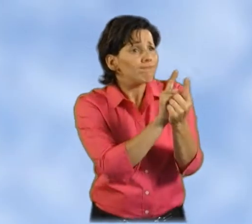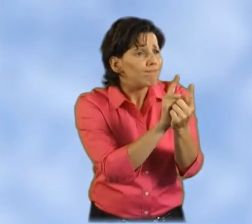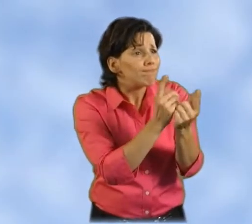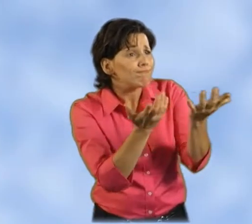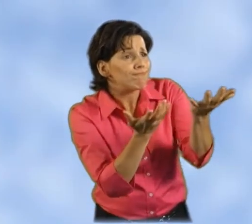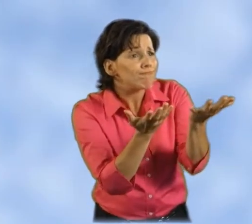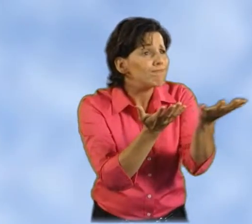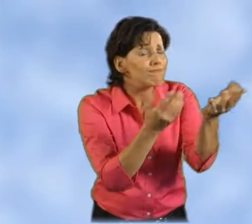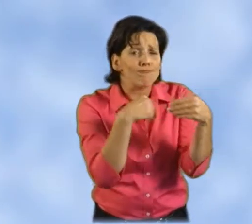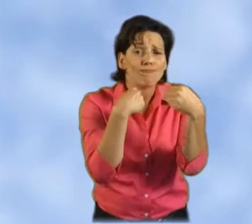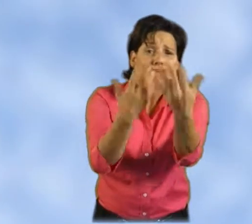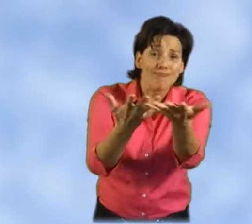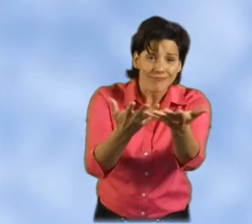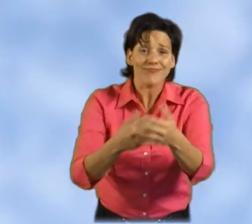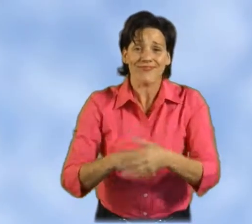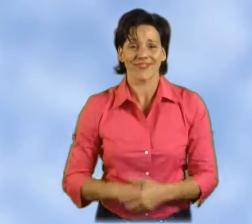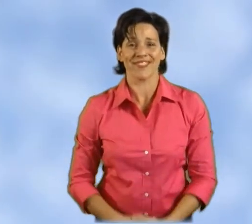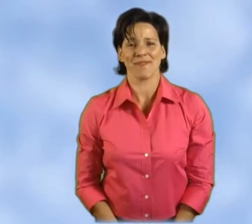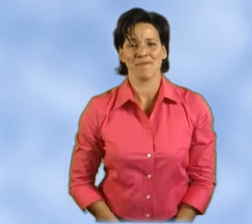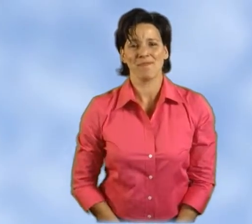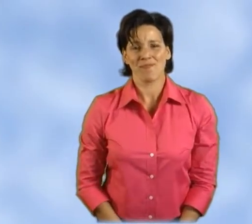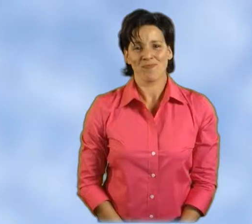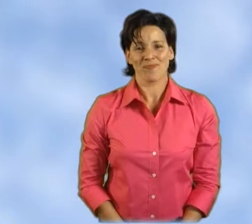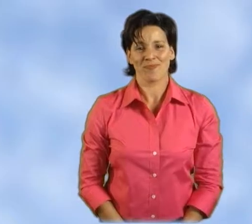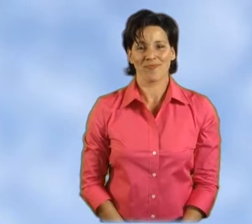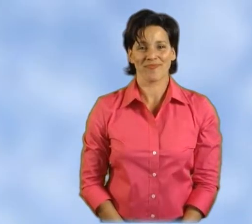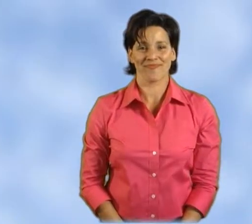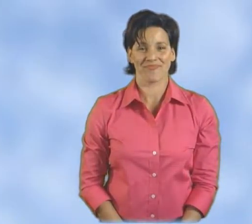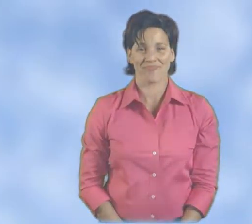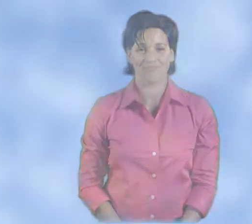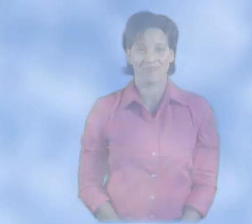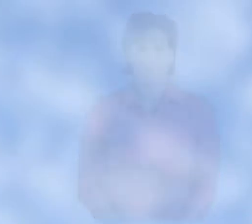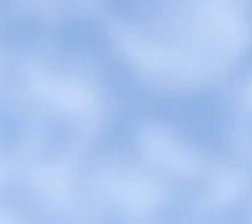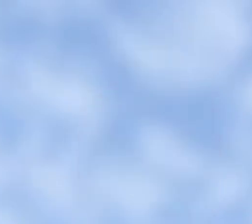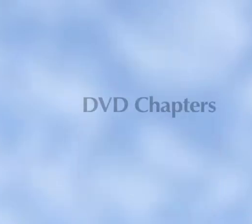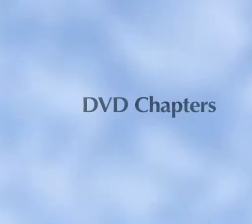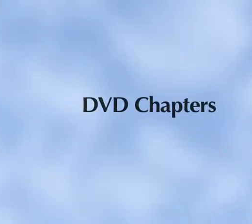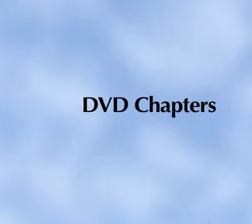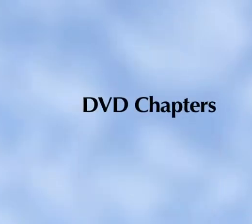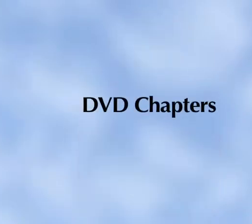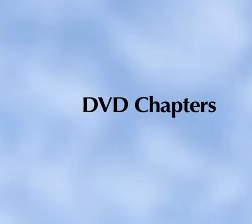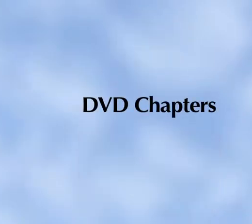have teamed up to design this program especially for deaf and hard of hearing women.